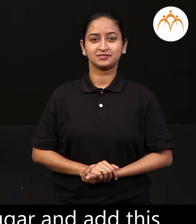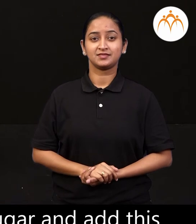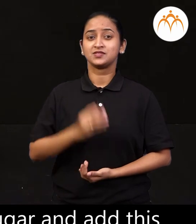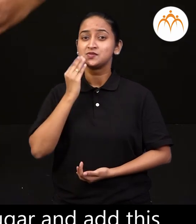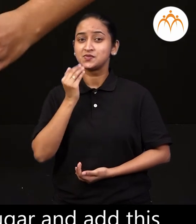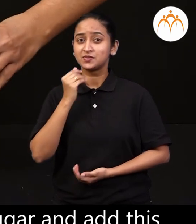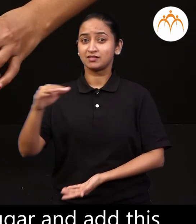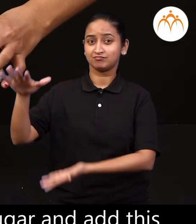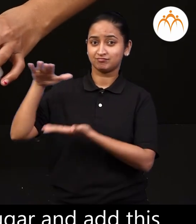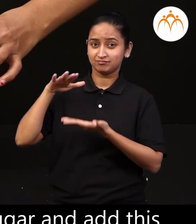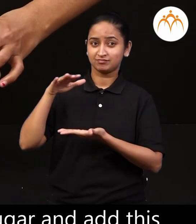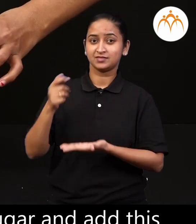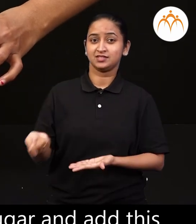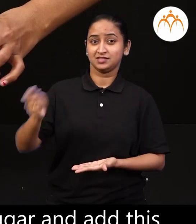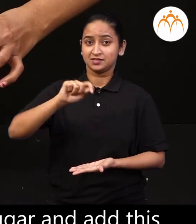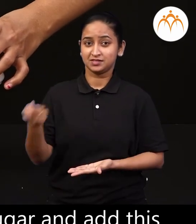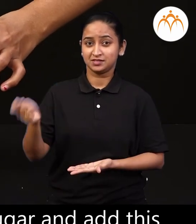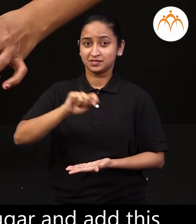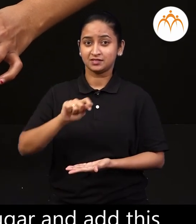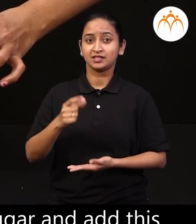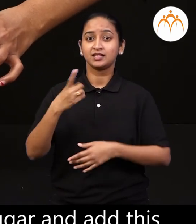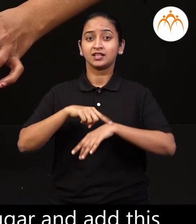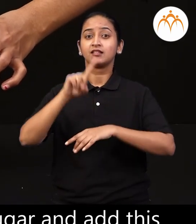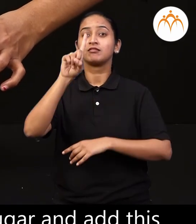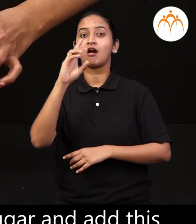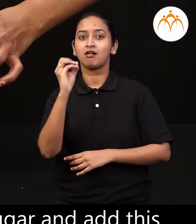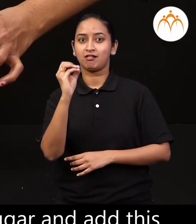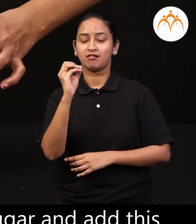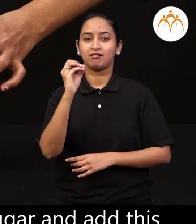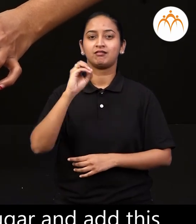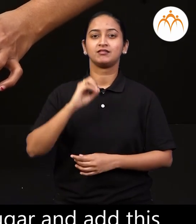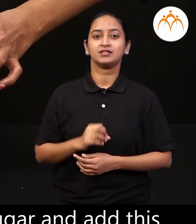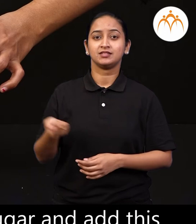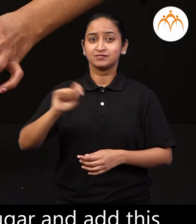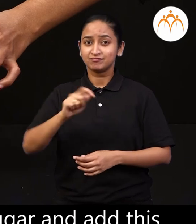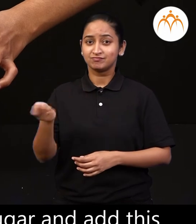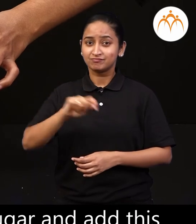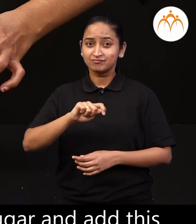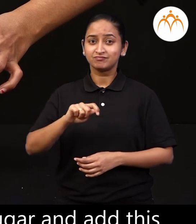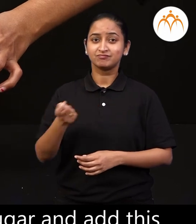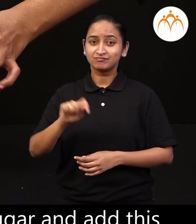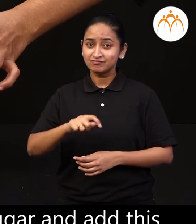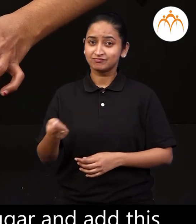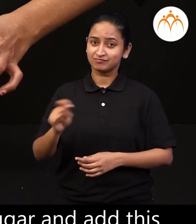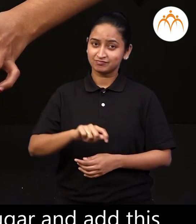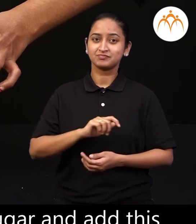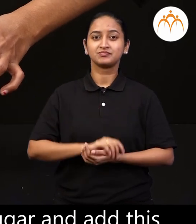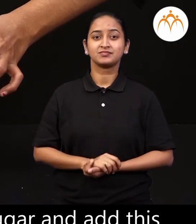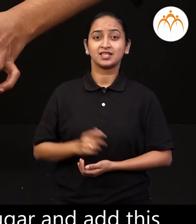Measure 10 spoons of sugar and add this measured sugar in the